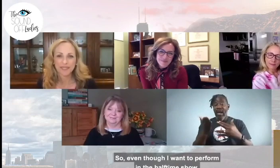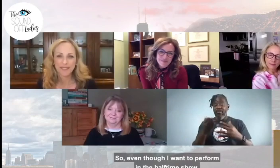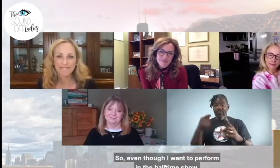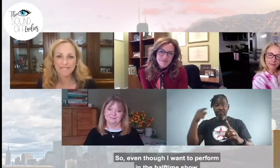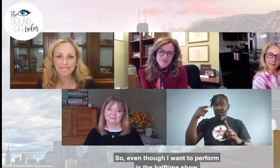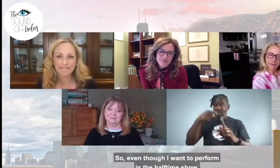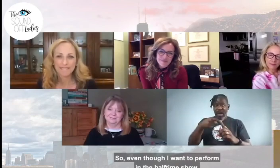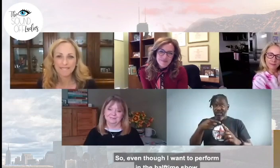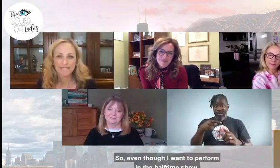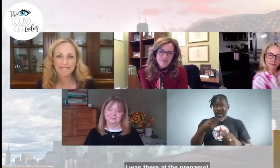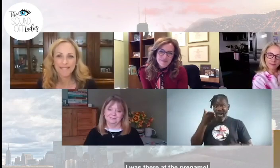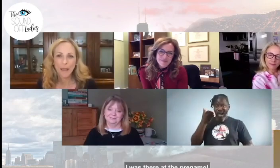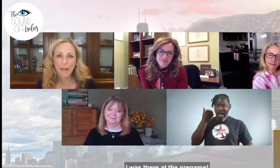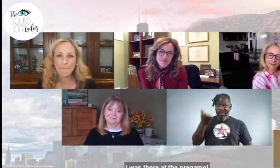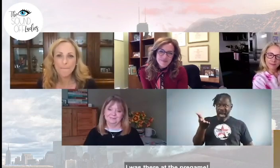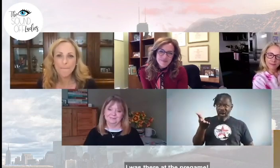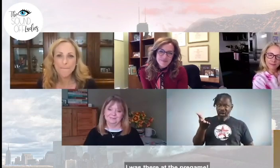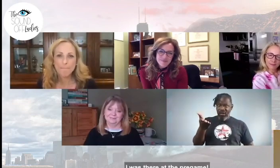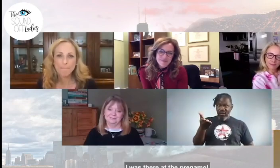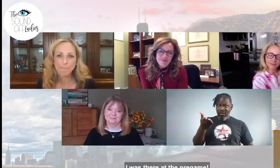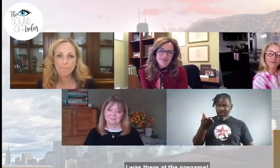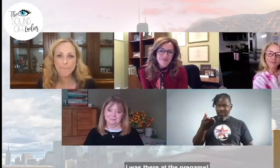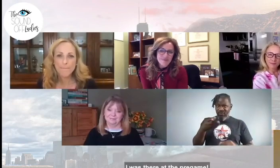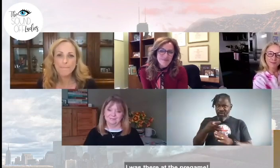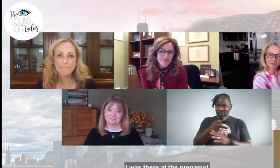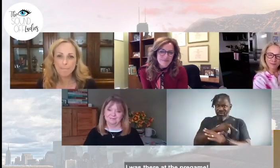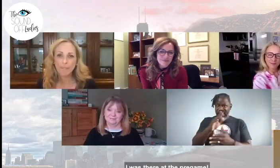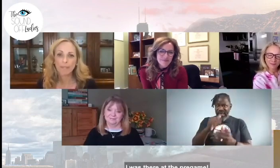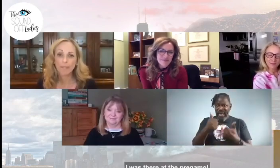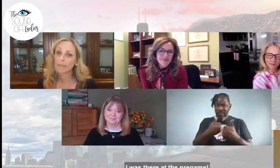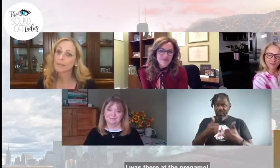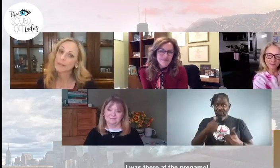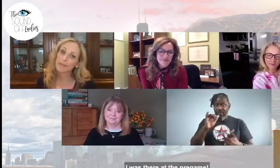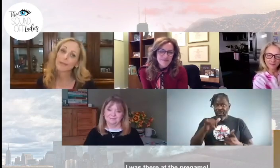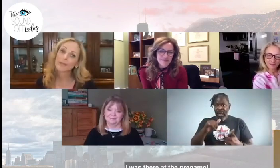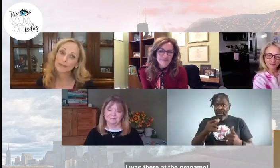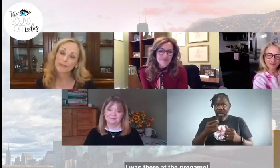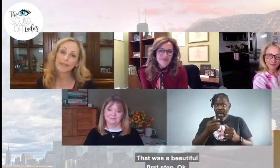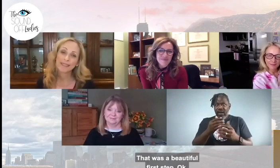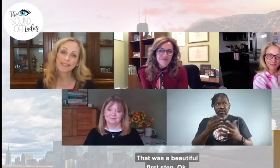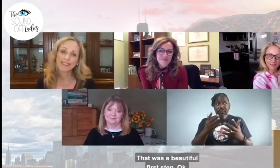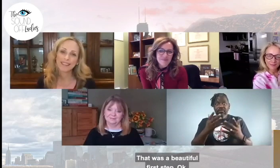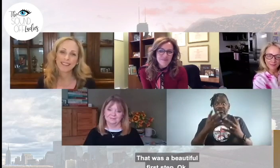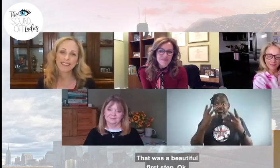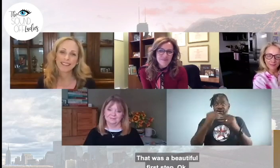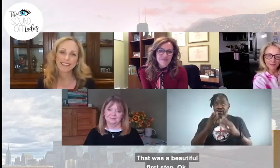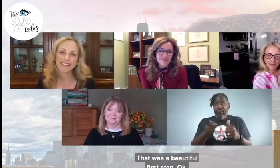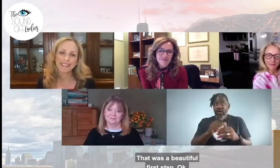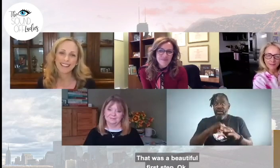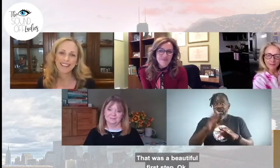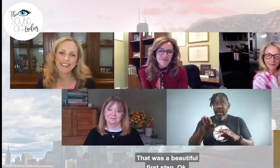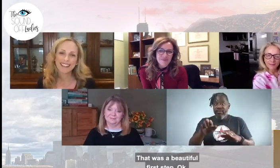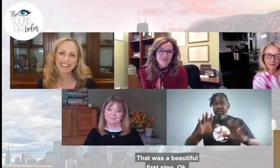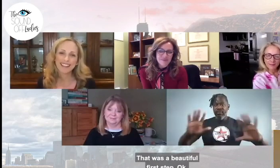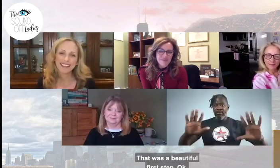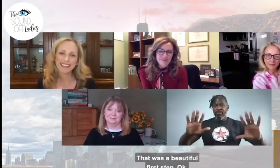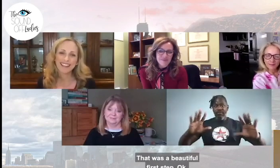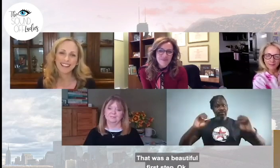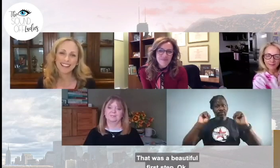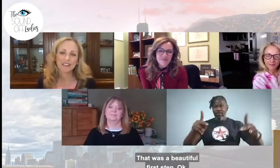So even though I wanted to perform at the halftime show, I said that, well, there's a pregame. So that was the